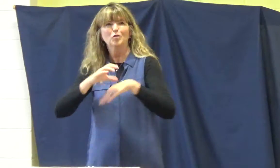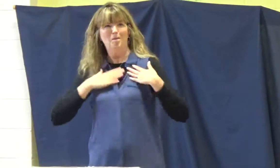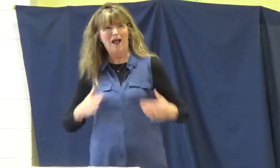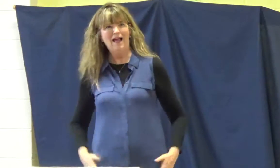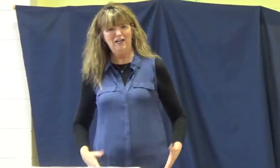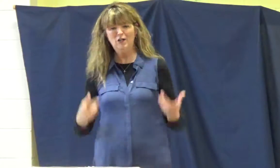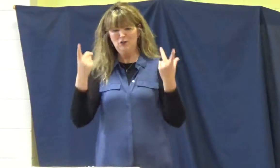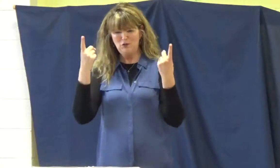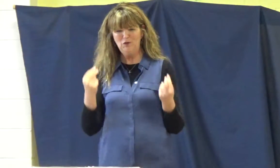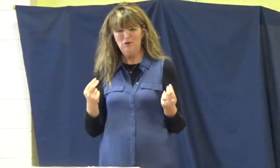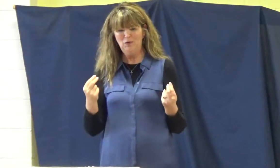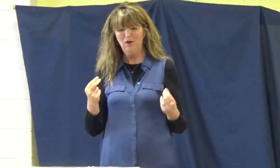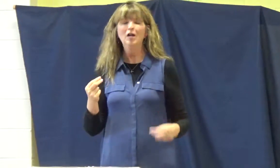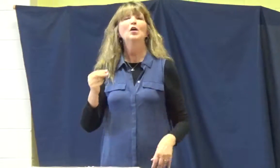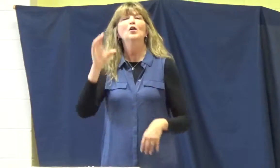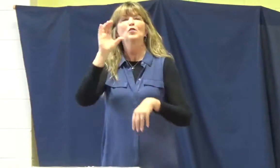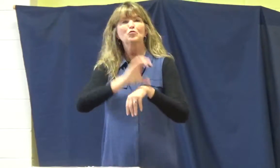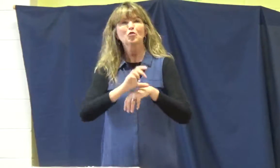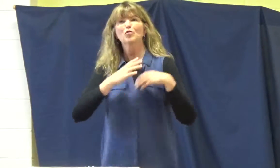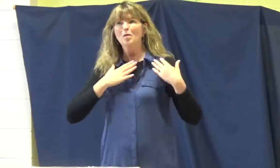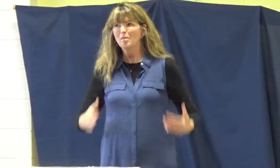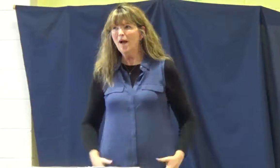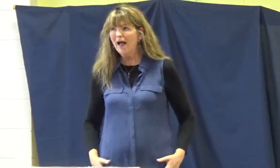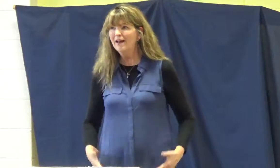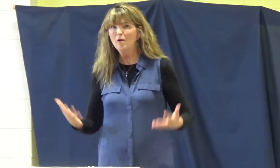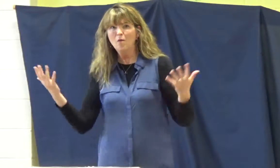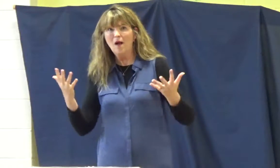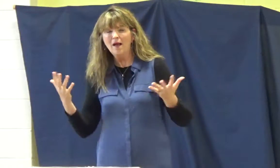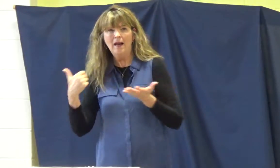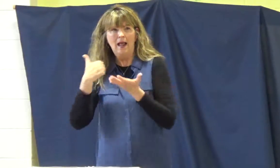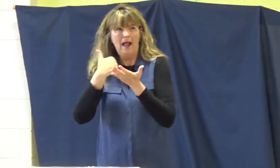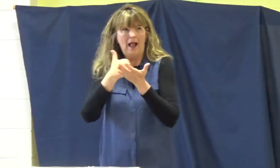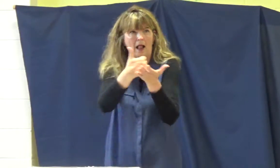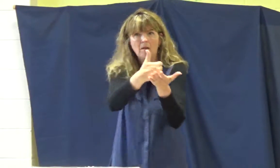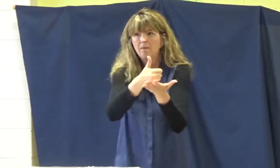And that's what the church body does. The church body